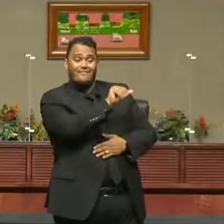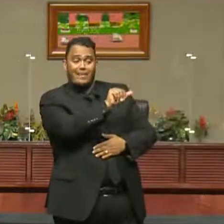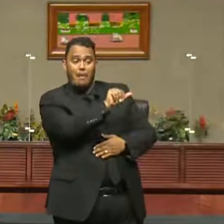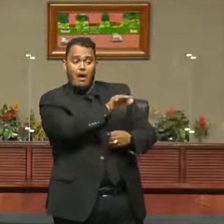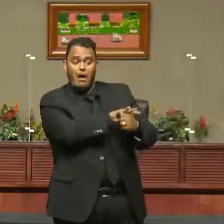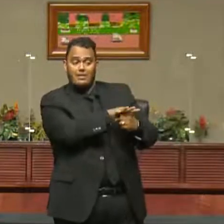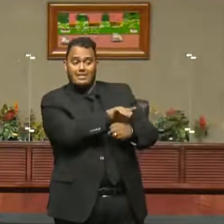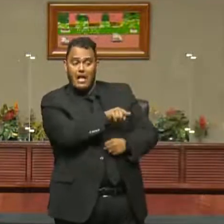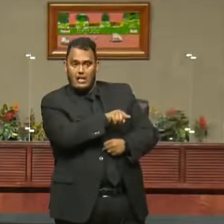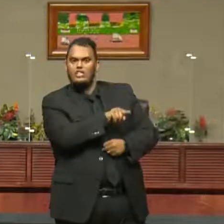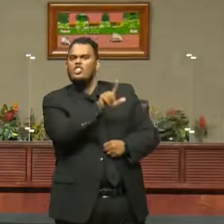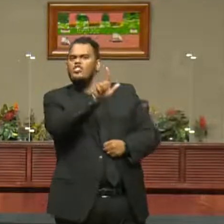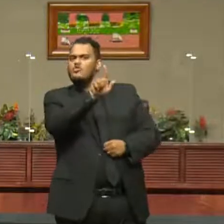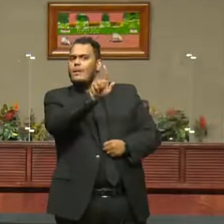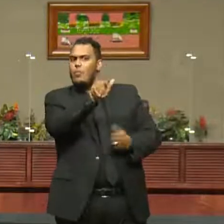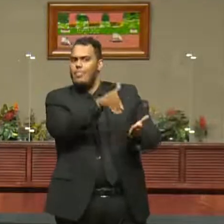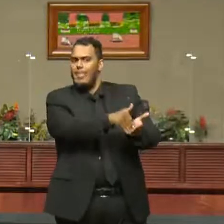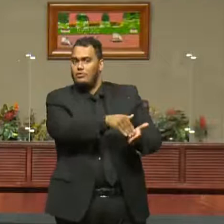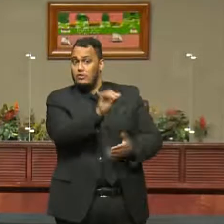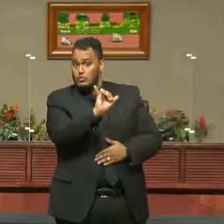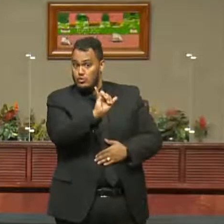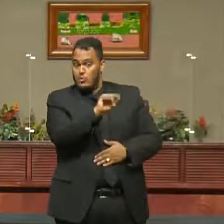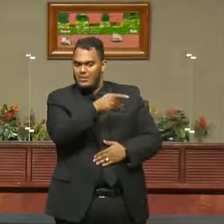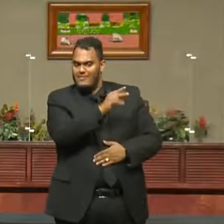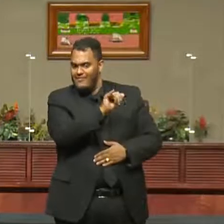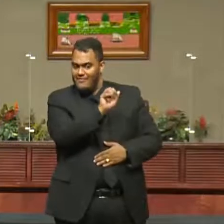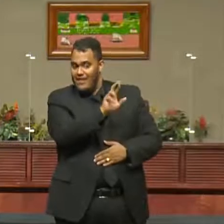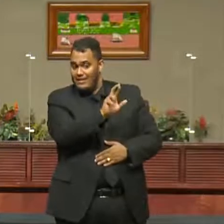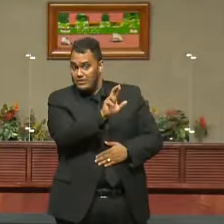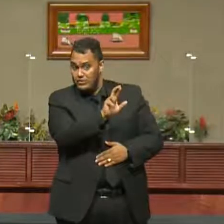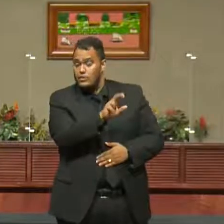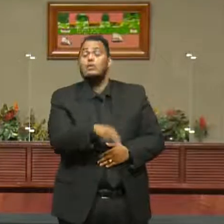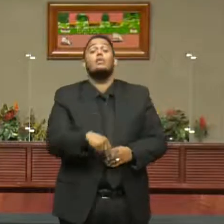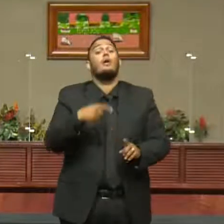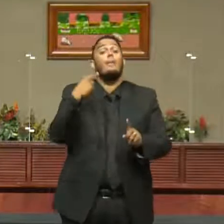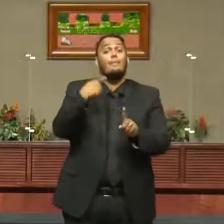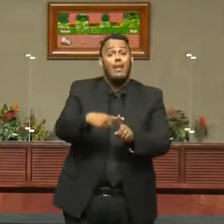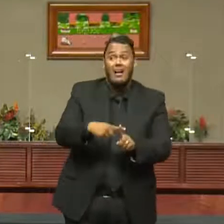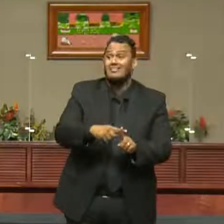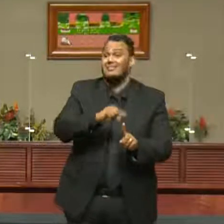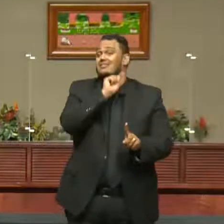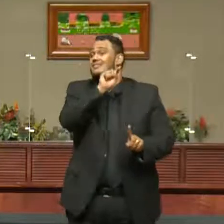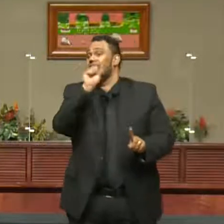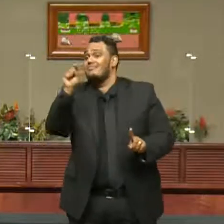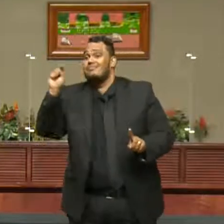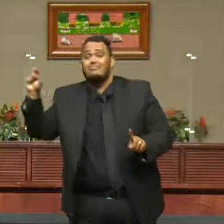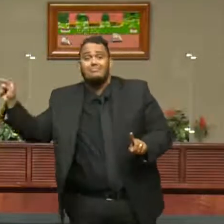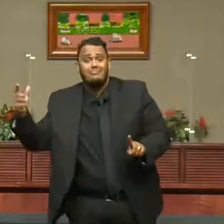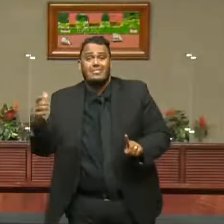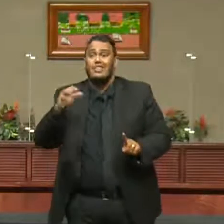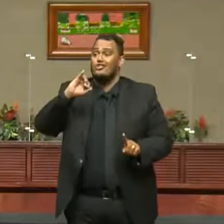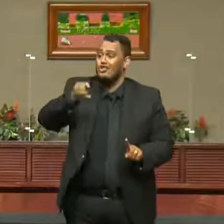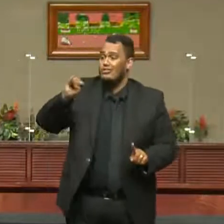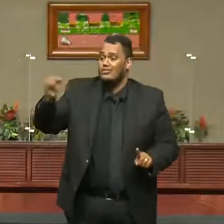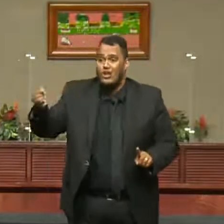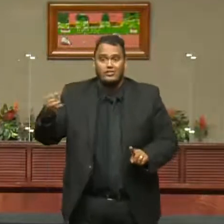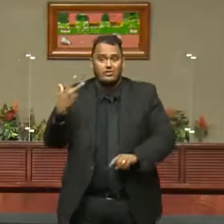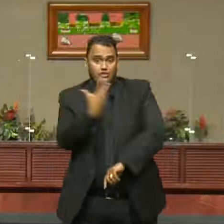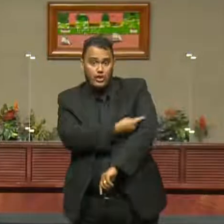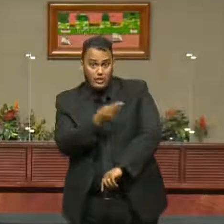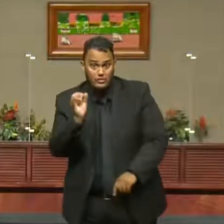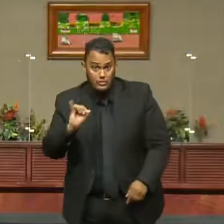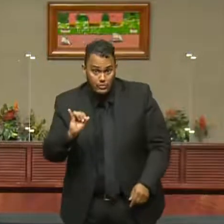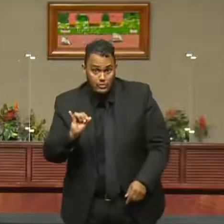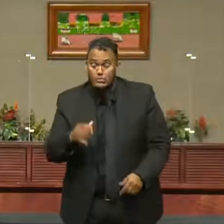Pfizer. Then you have all the Johnson & Johnson and the different missions that are going out. Advent Health got some vaccines, as well as